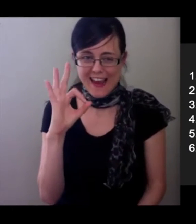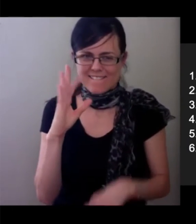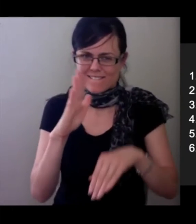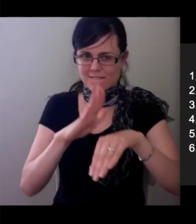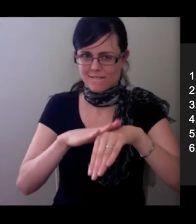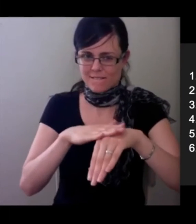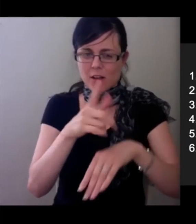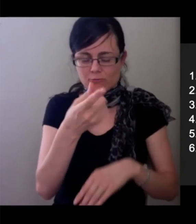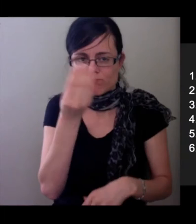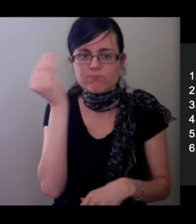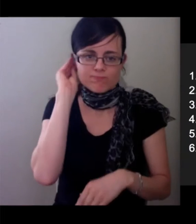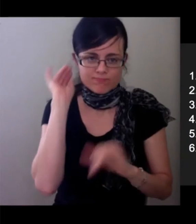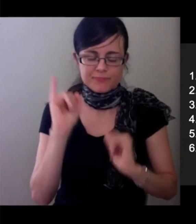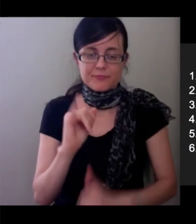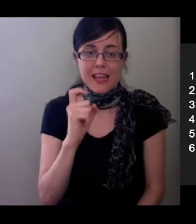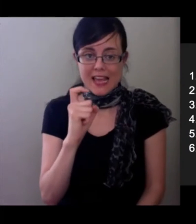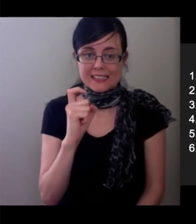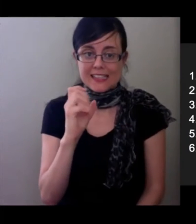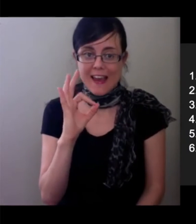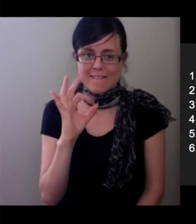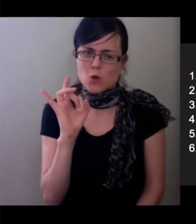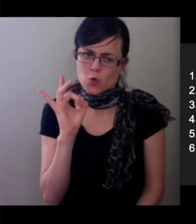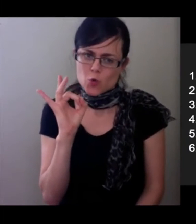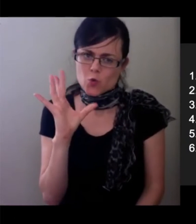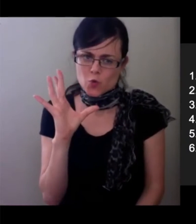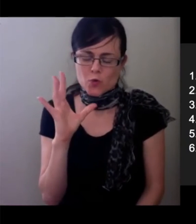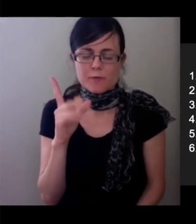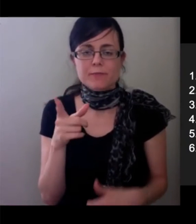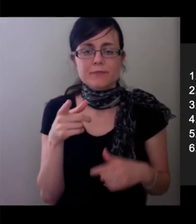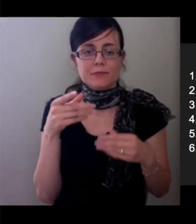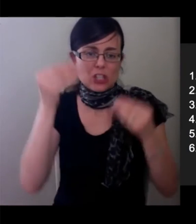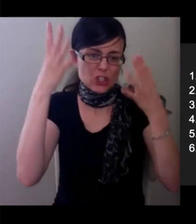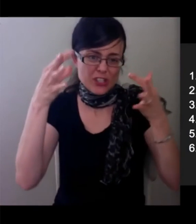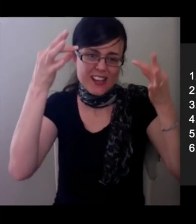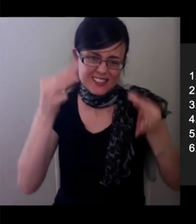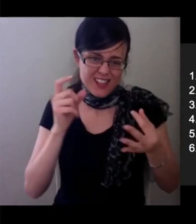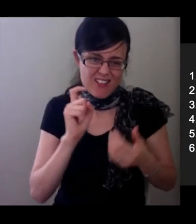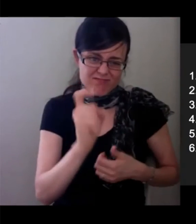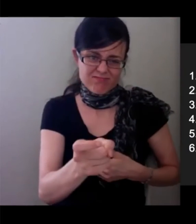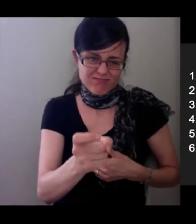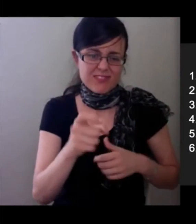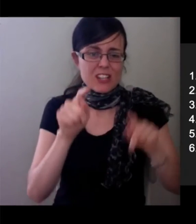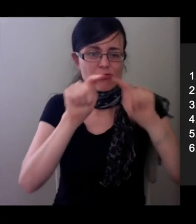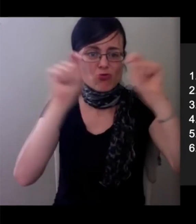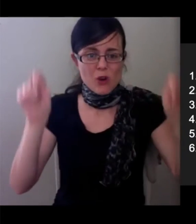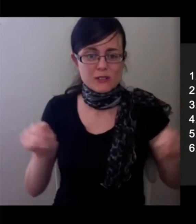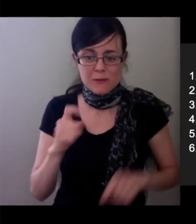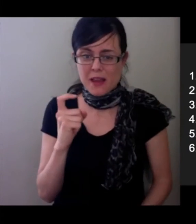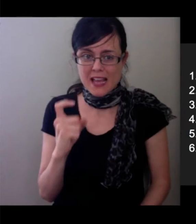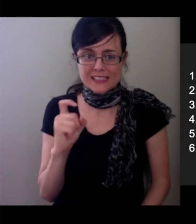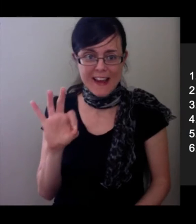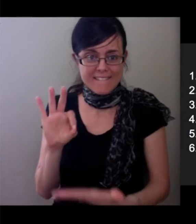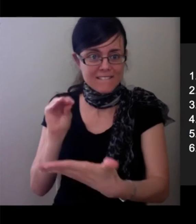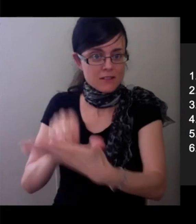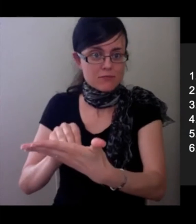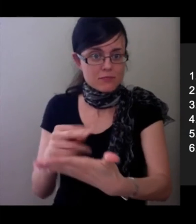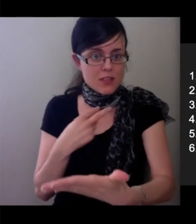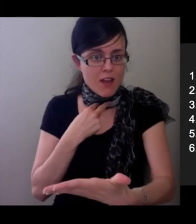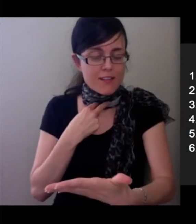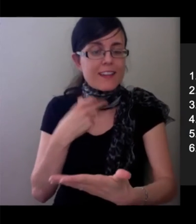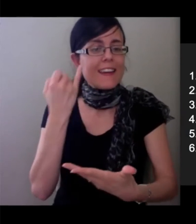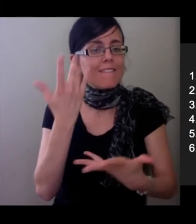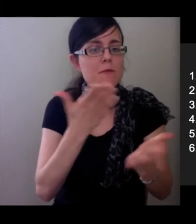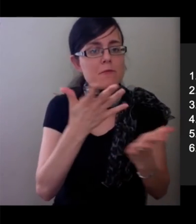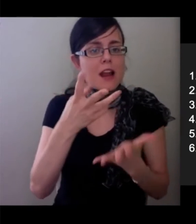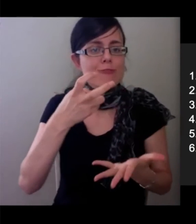number 4, XF, just so that you remember this. XF on your transcript is a terrible thing. If